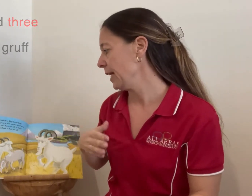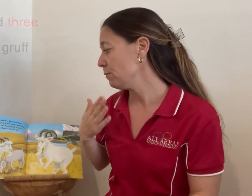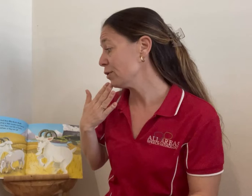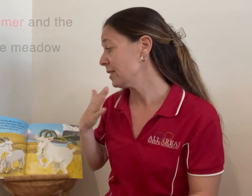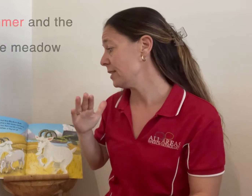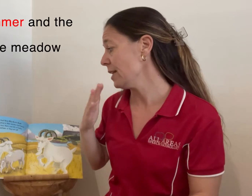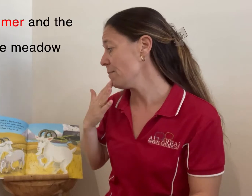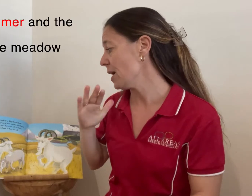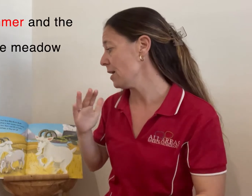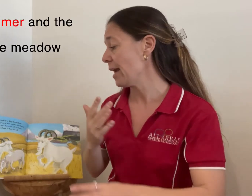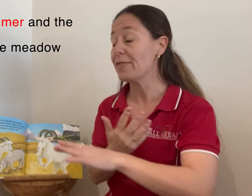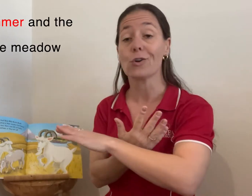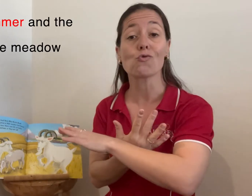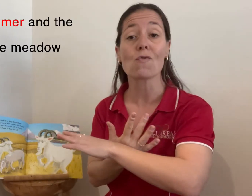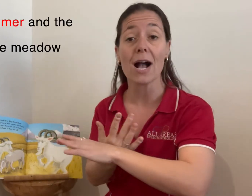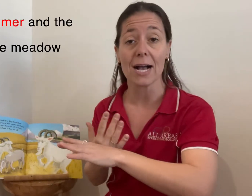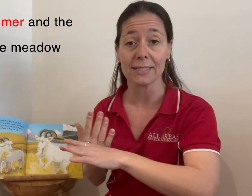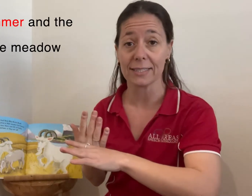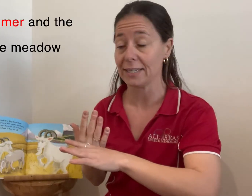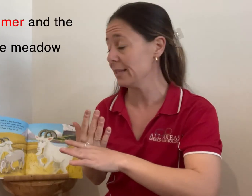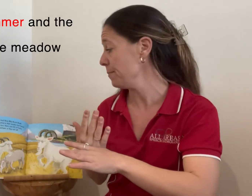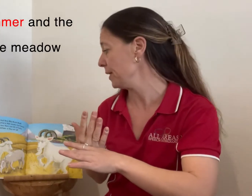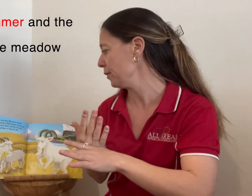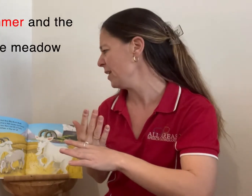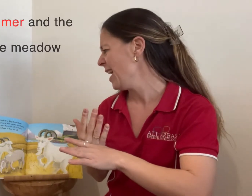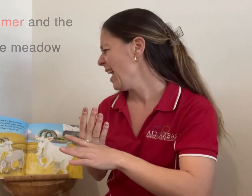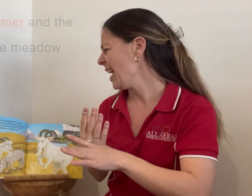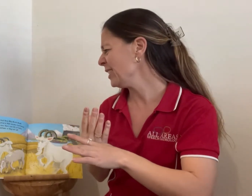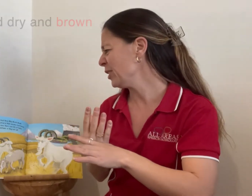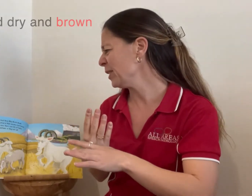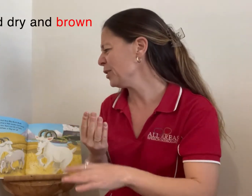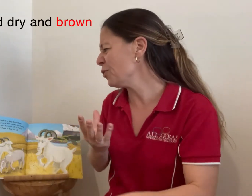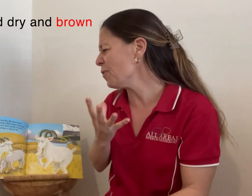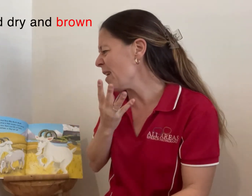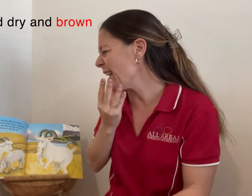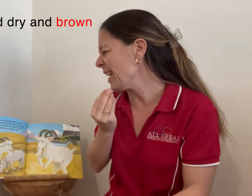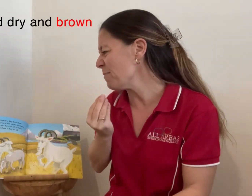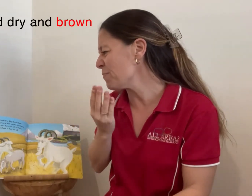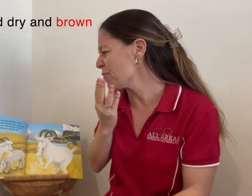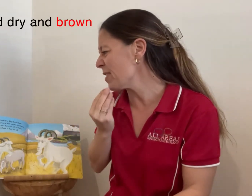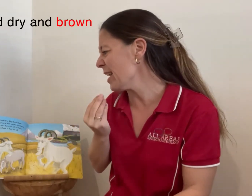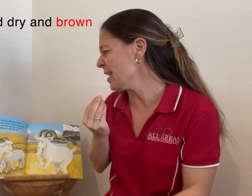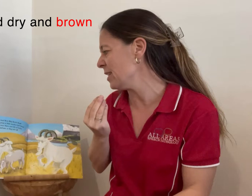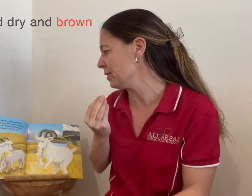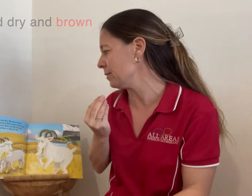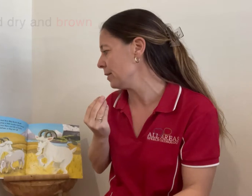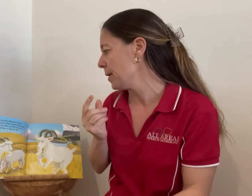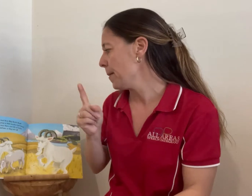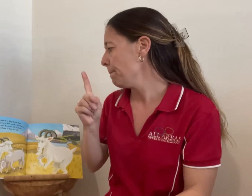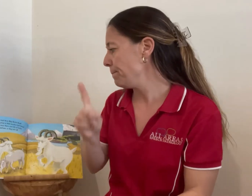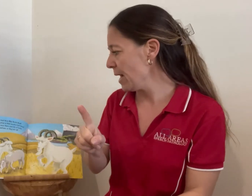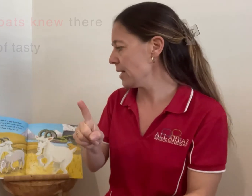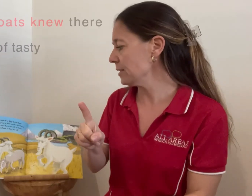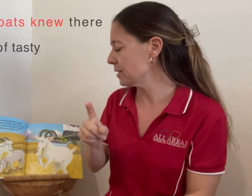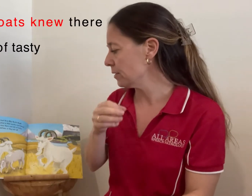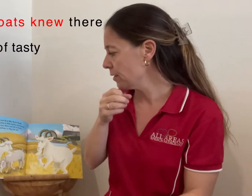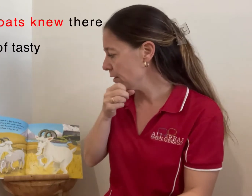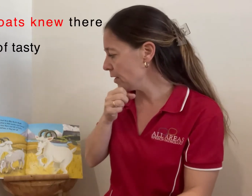was summer and the grass in their meadow had turned dry and brown. But the